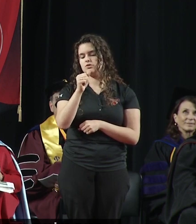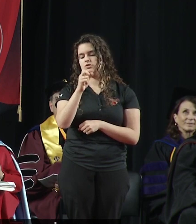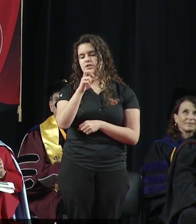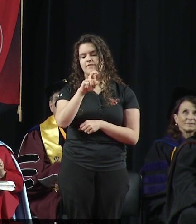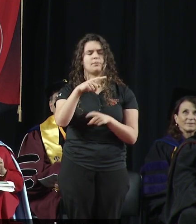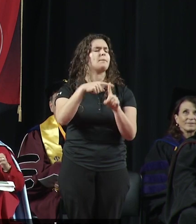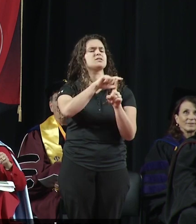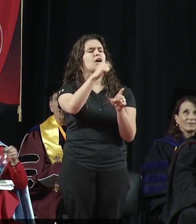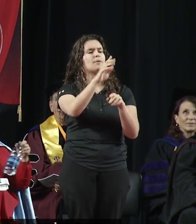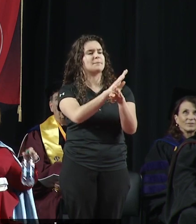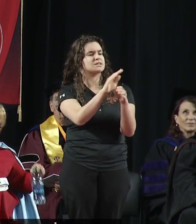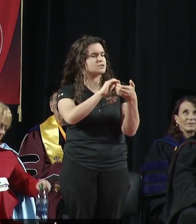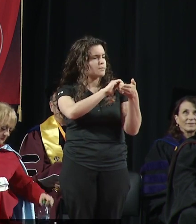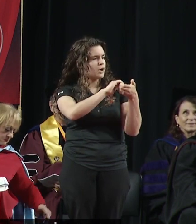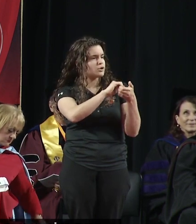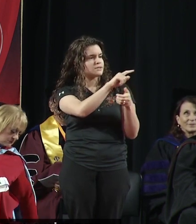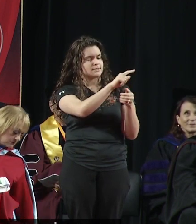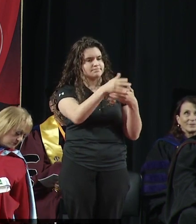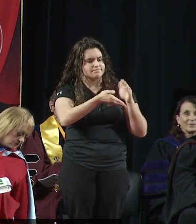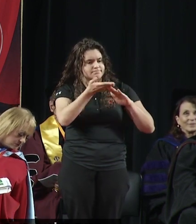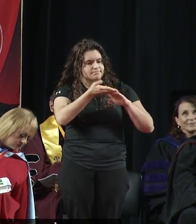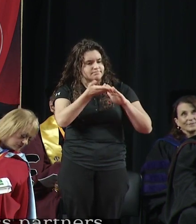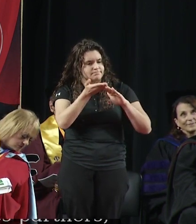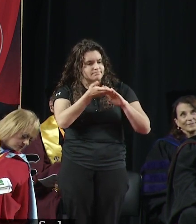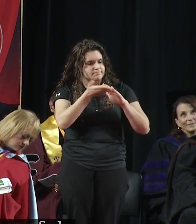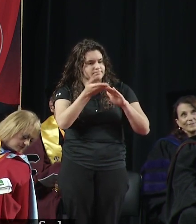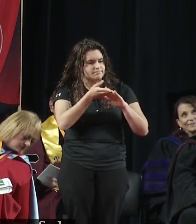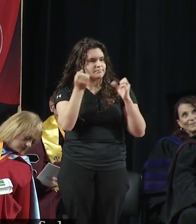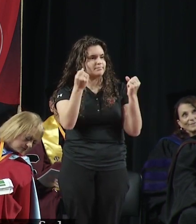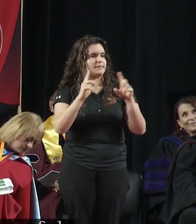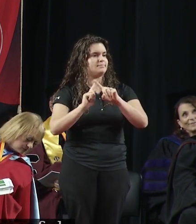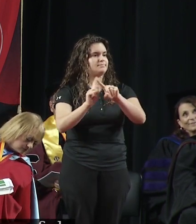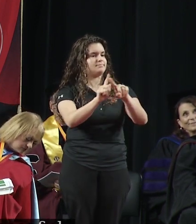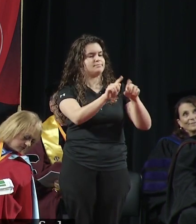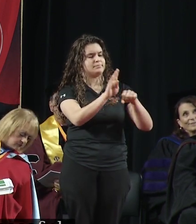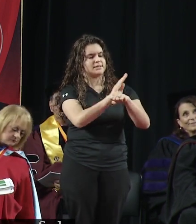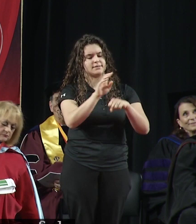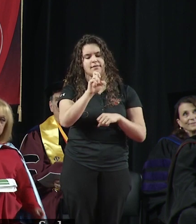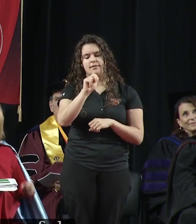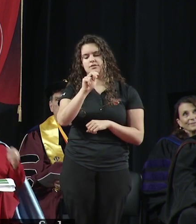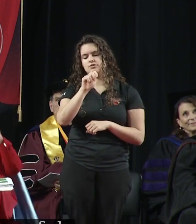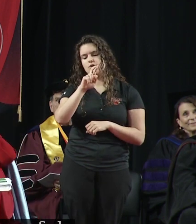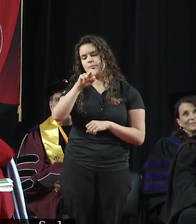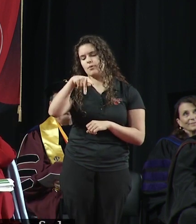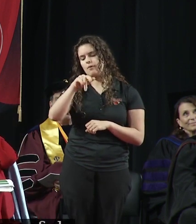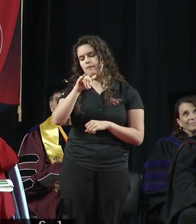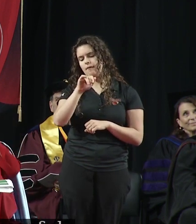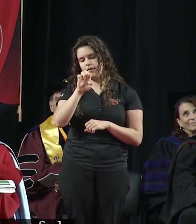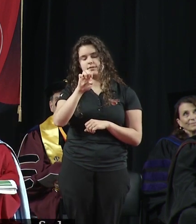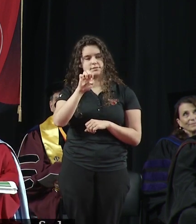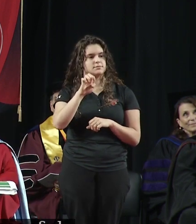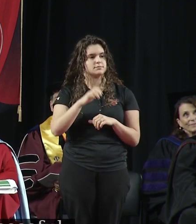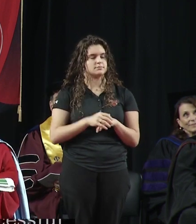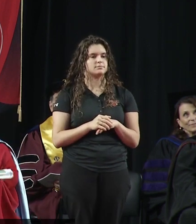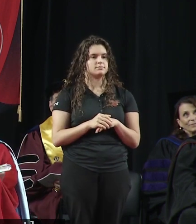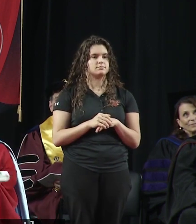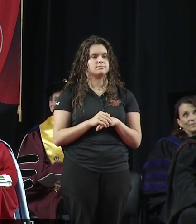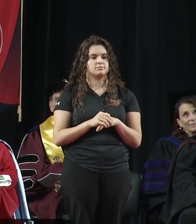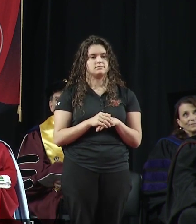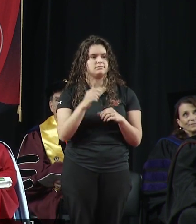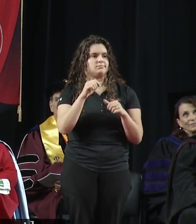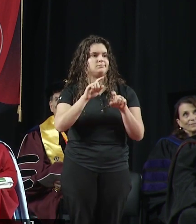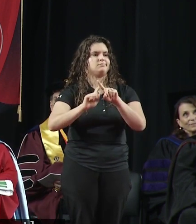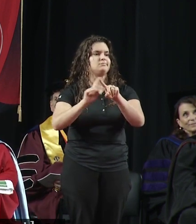ran several very successful enterprises. He supported regional